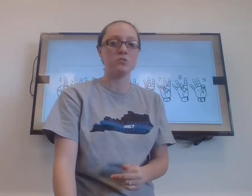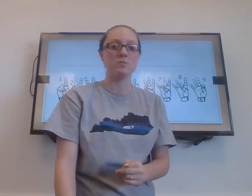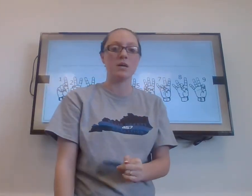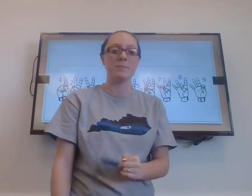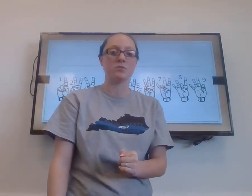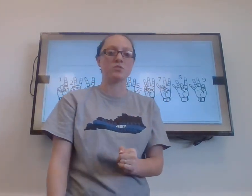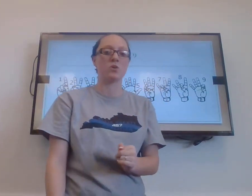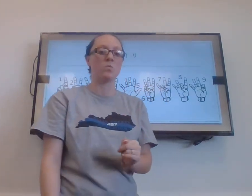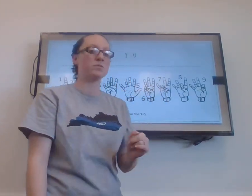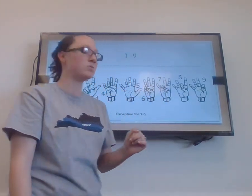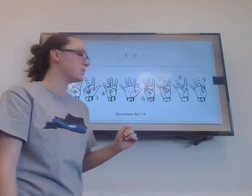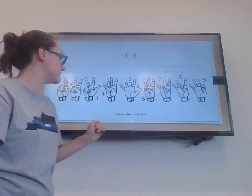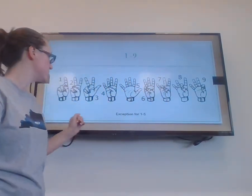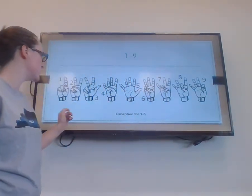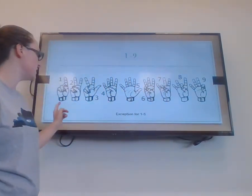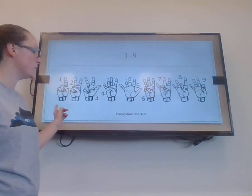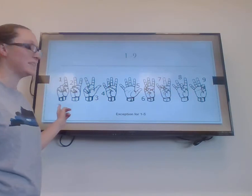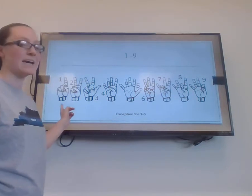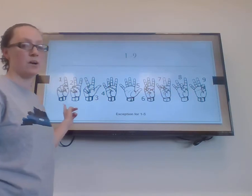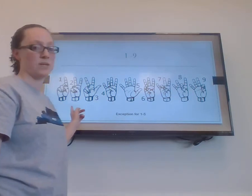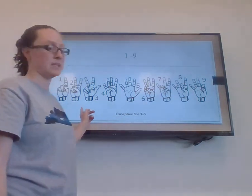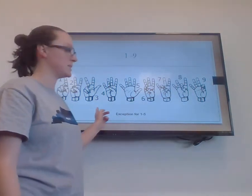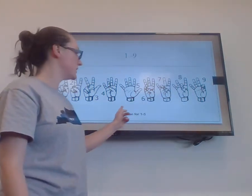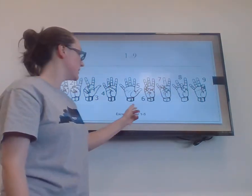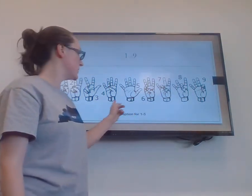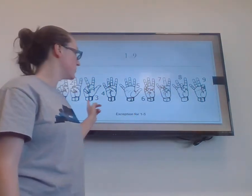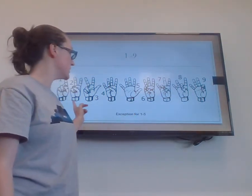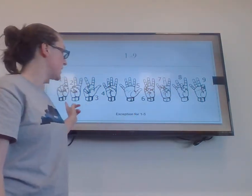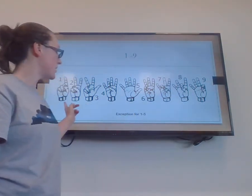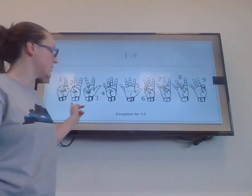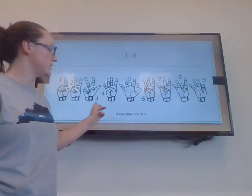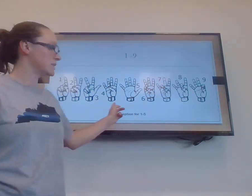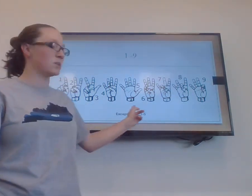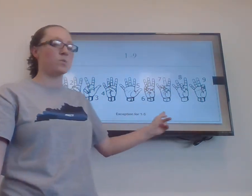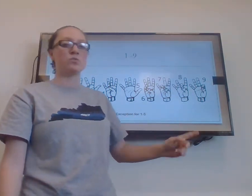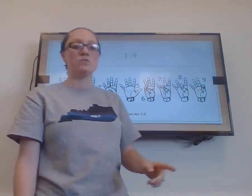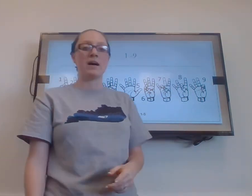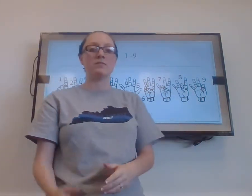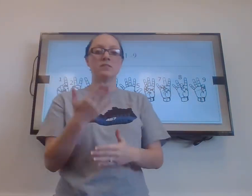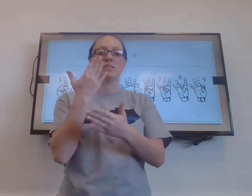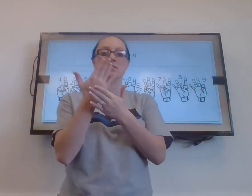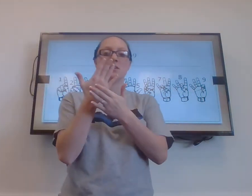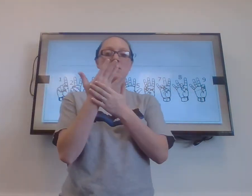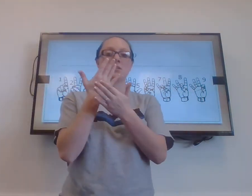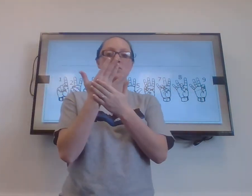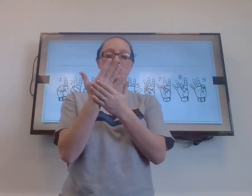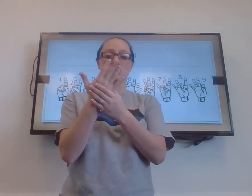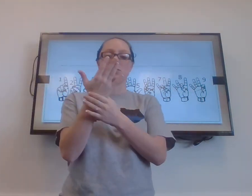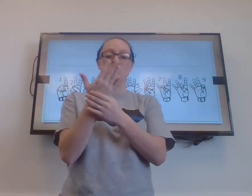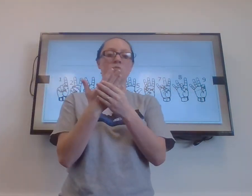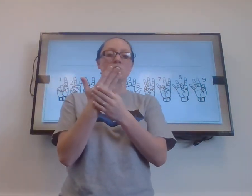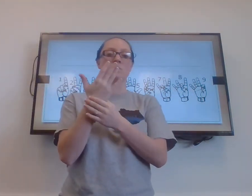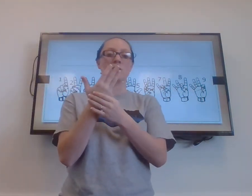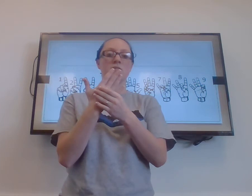using numbers. So 1 through 5 is tricky when counting. When counting, 1 through 5 is the dorsal part of your